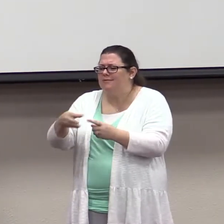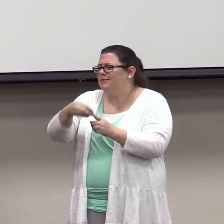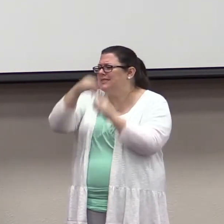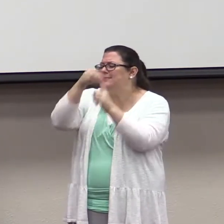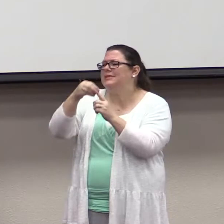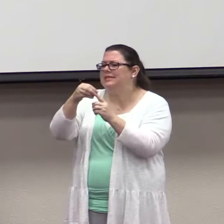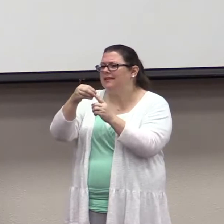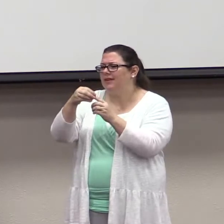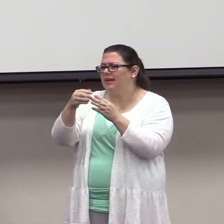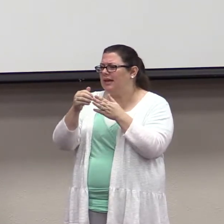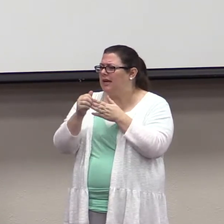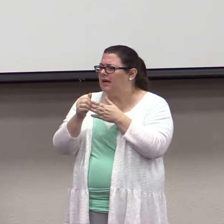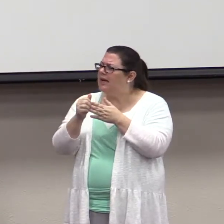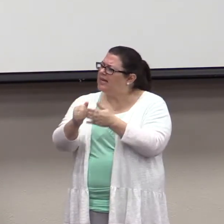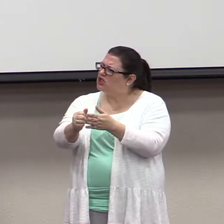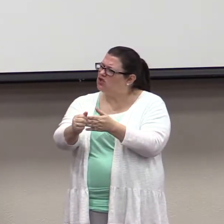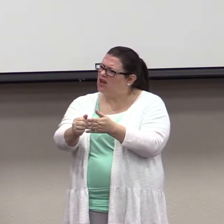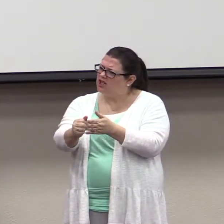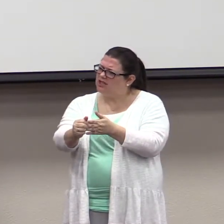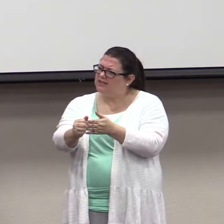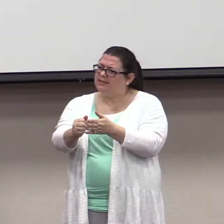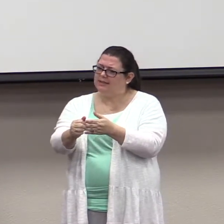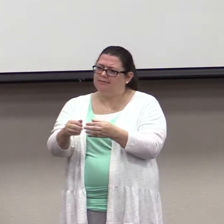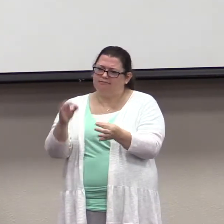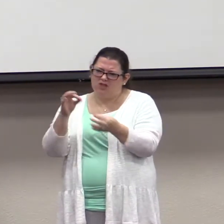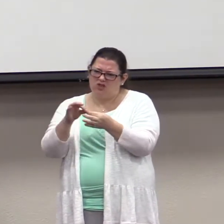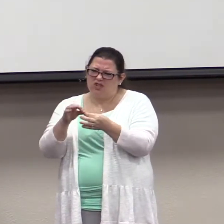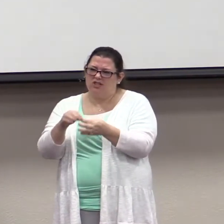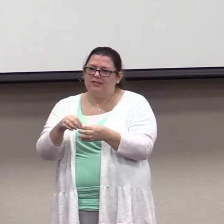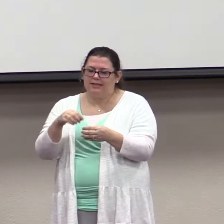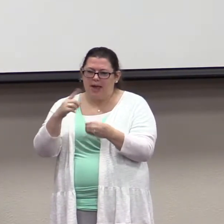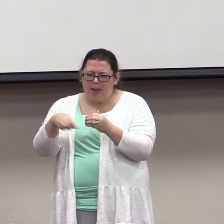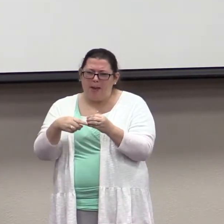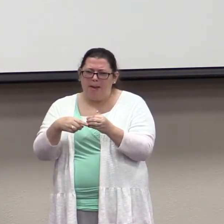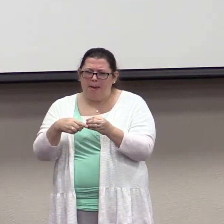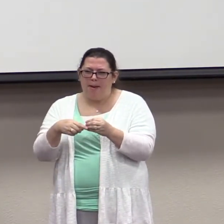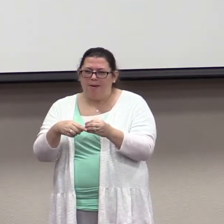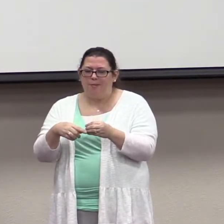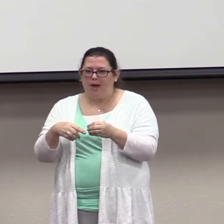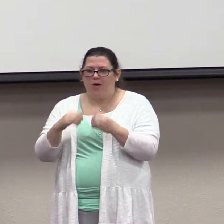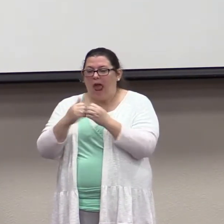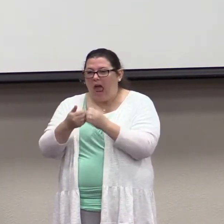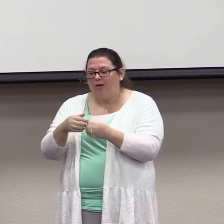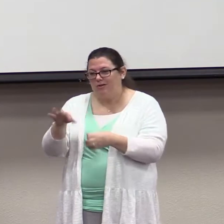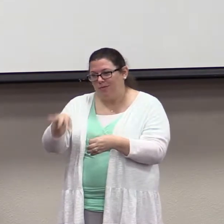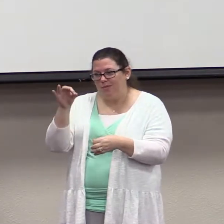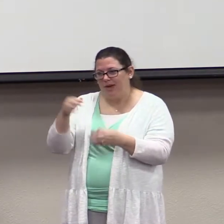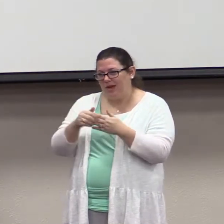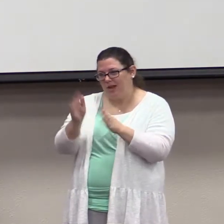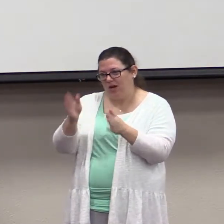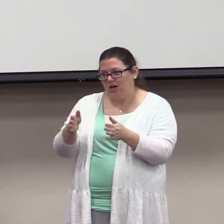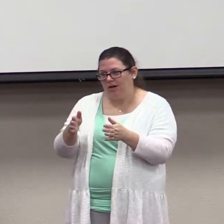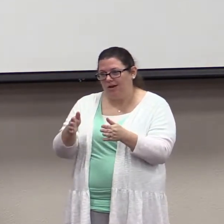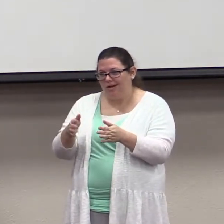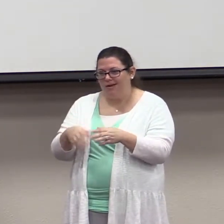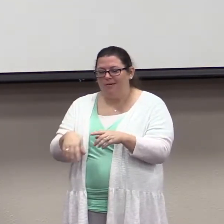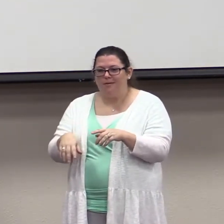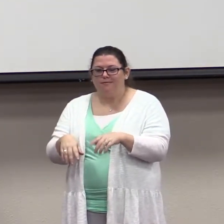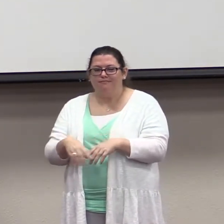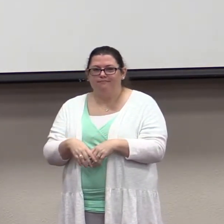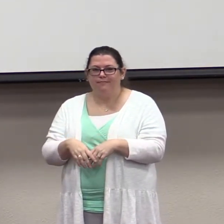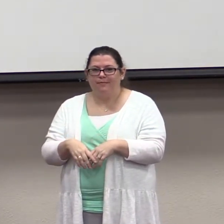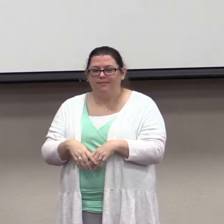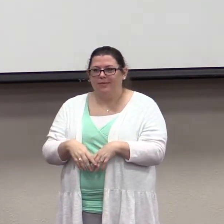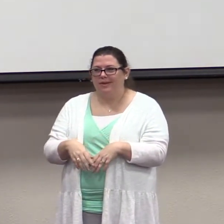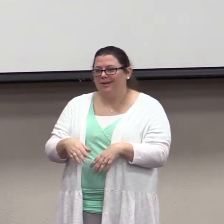don't want us to think that Joshua or any other leader should be asking God for direction for every single decision in their life, as far as